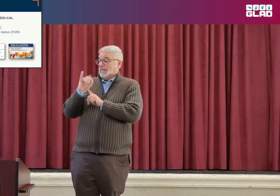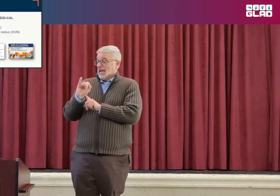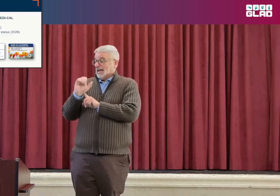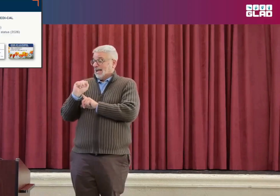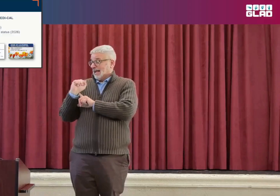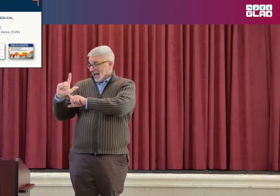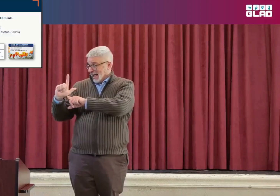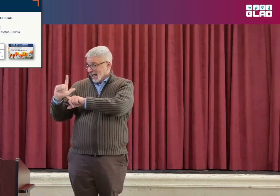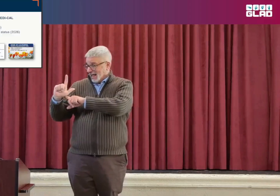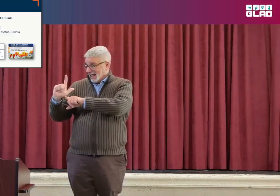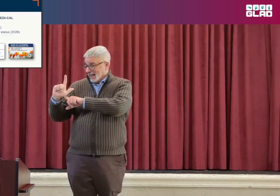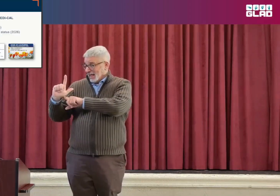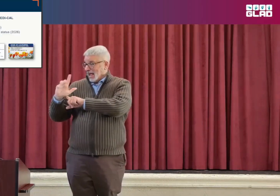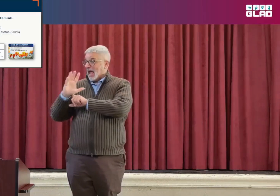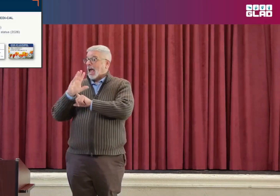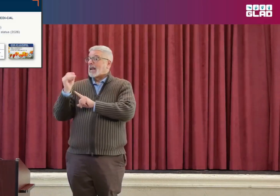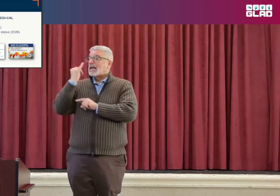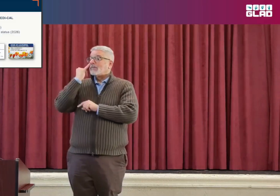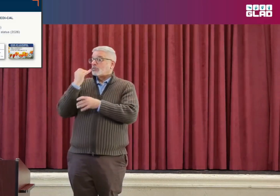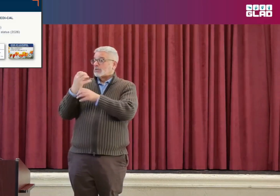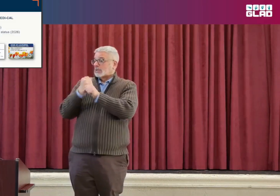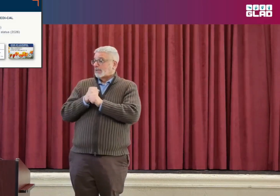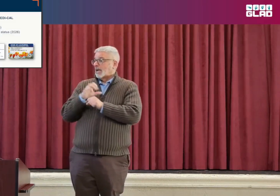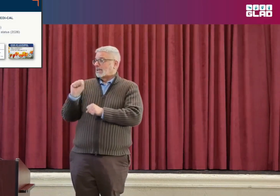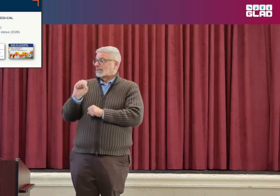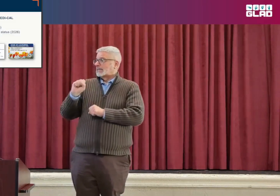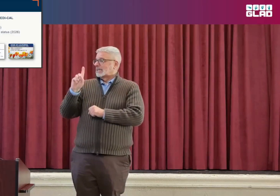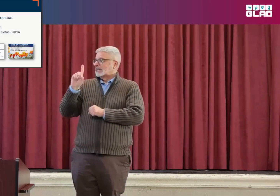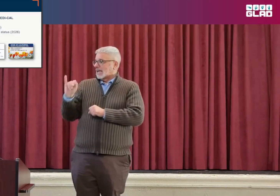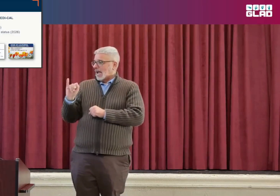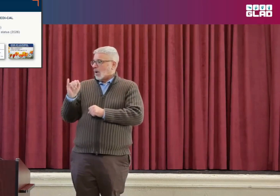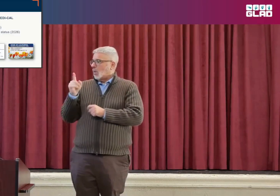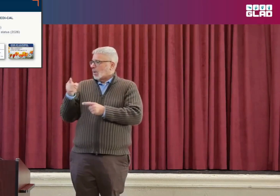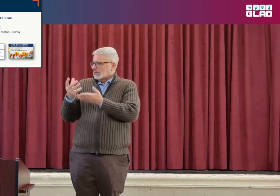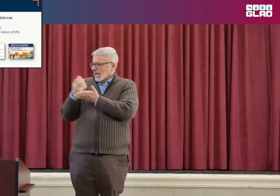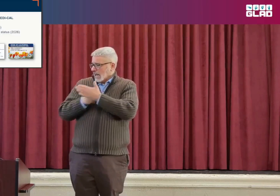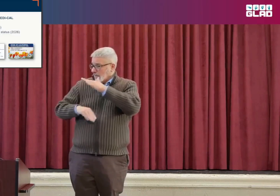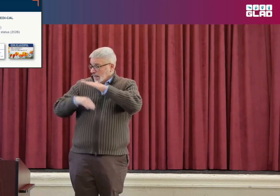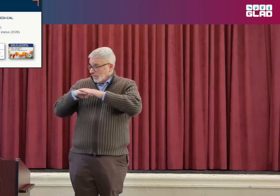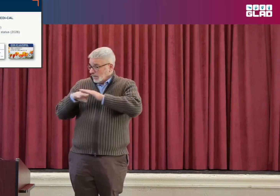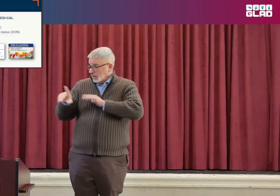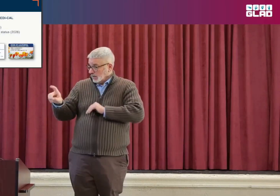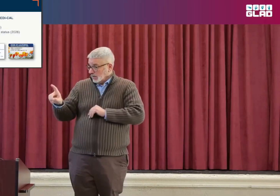Medi-Cal, and if you're receiving HSDI, what's the income